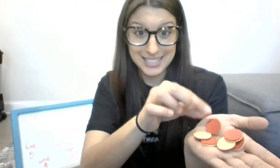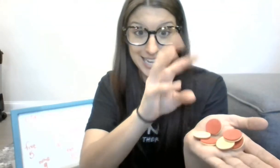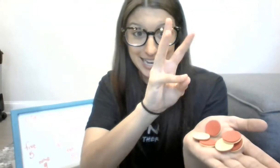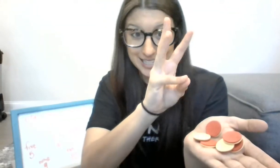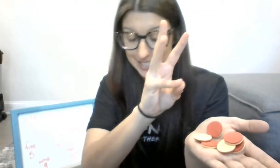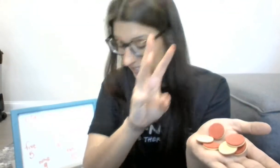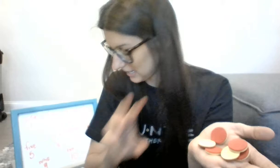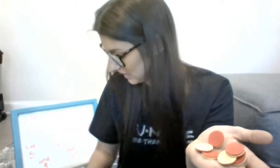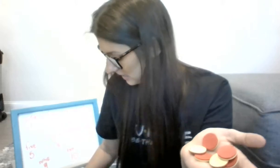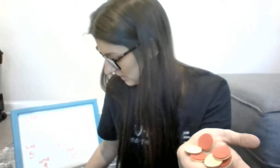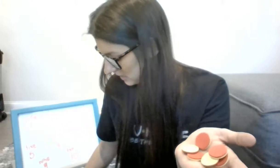6,